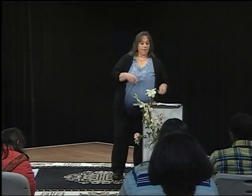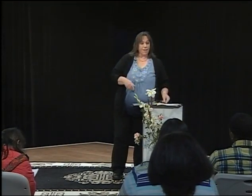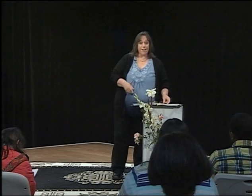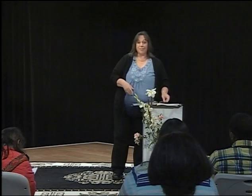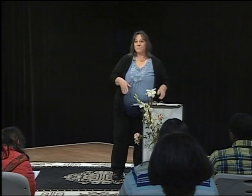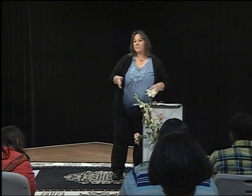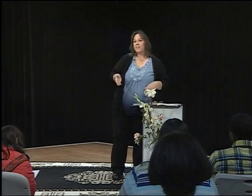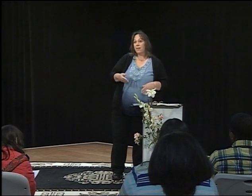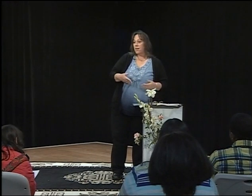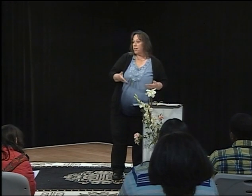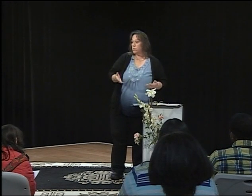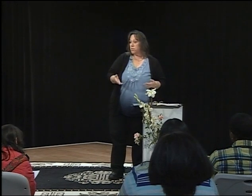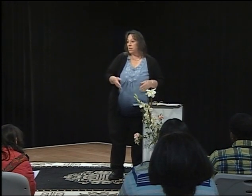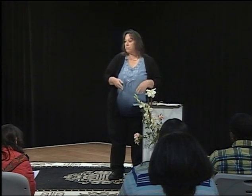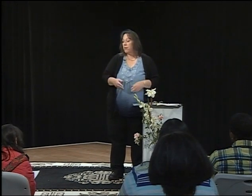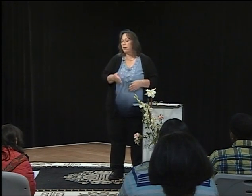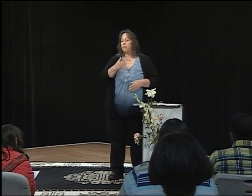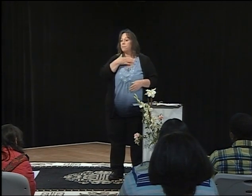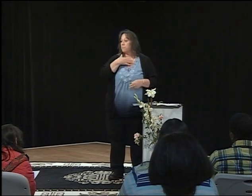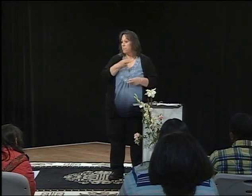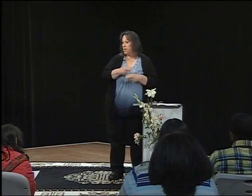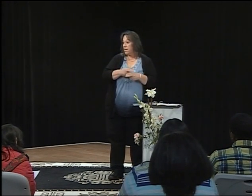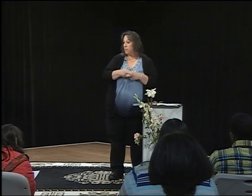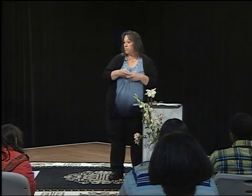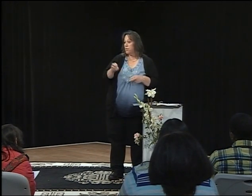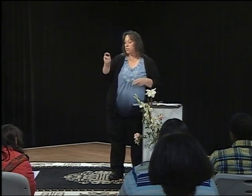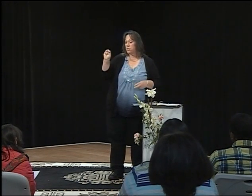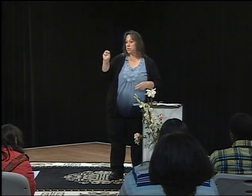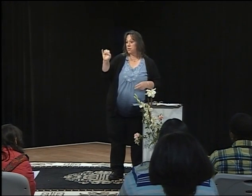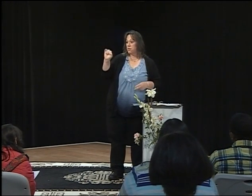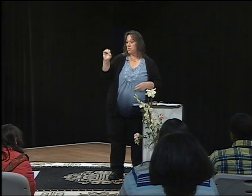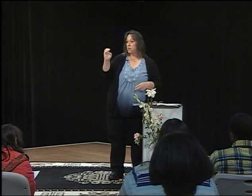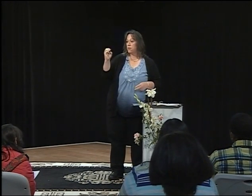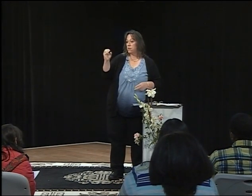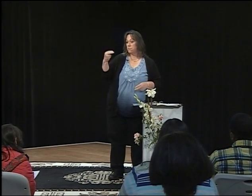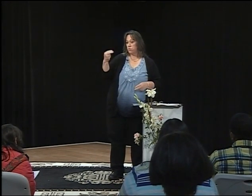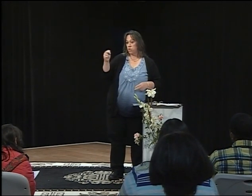Hi. As we said, my name is Michelle.